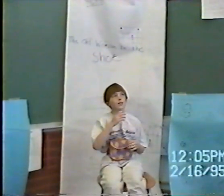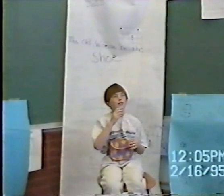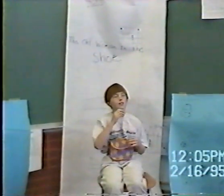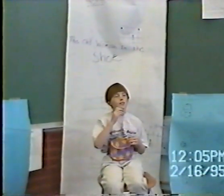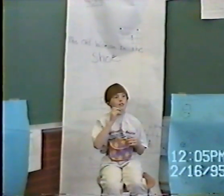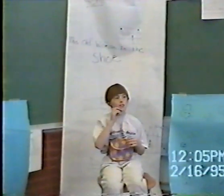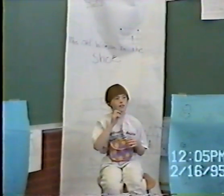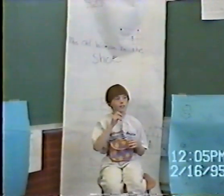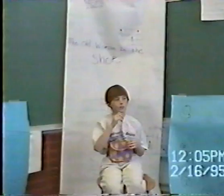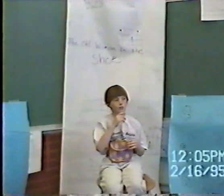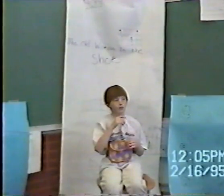There was an old woman